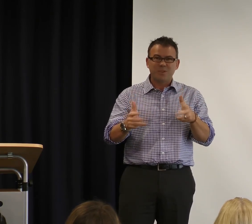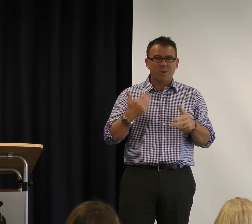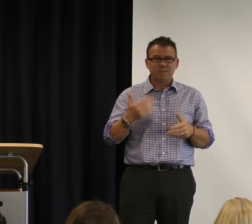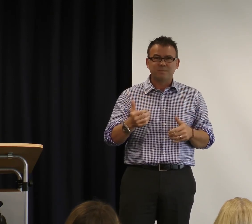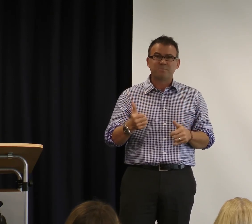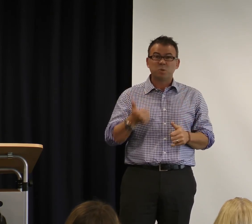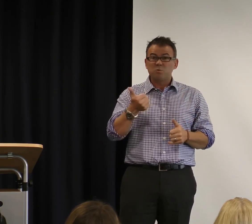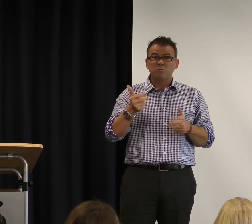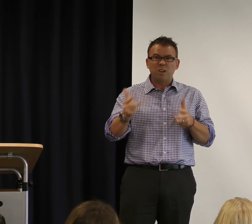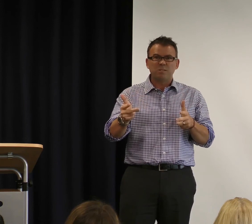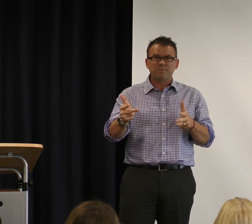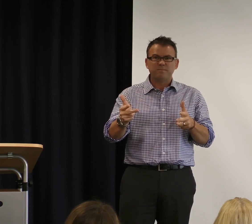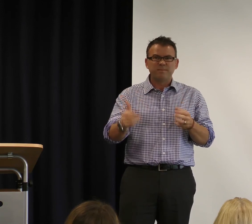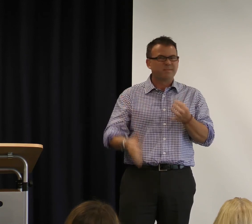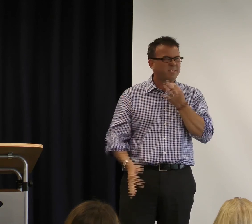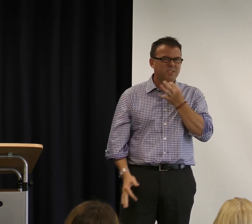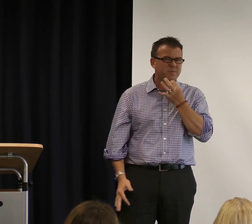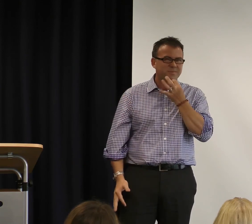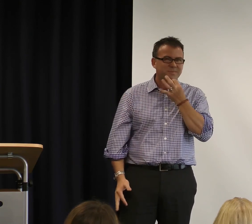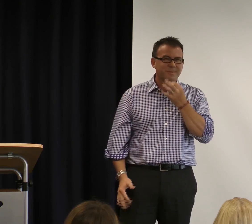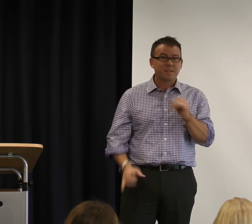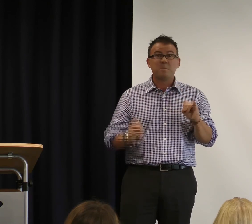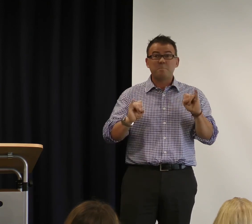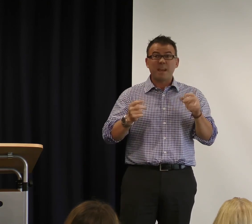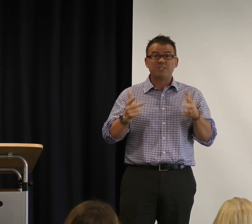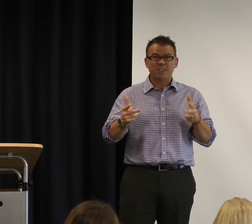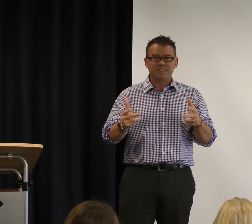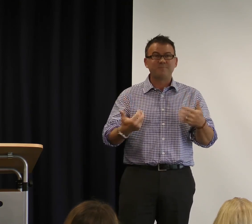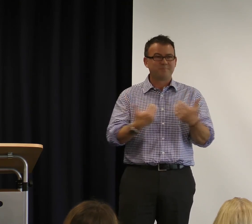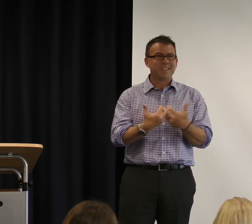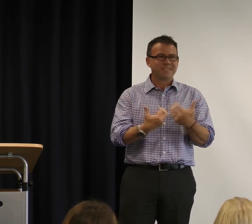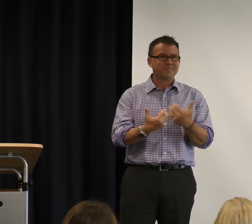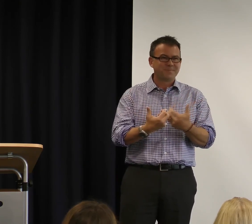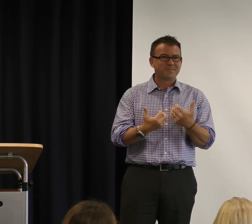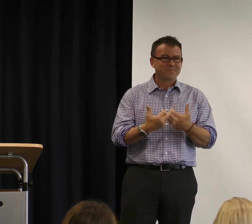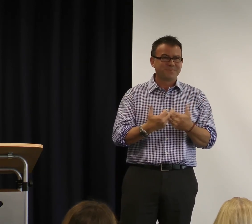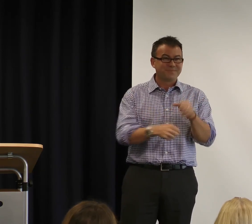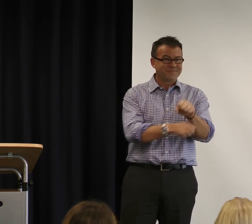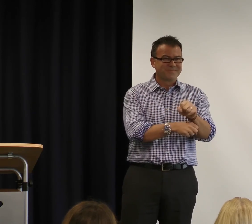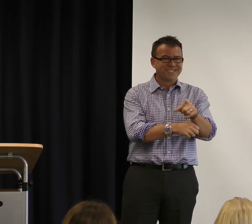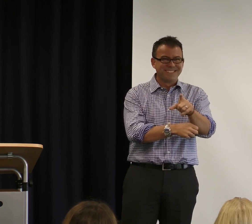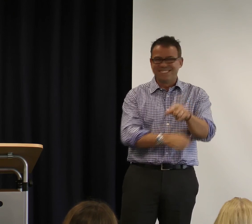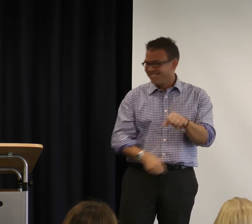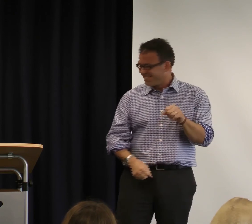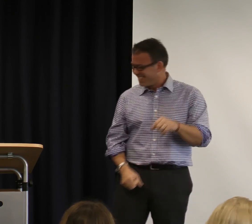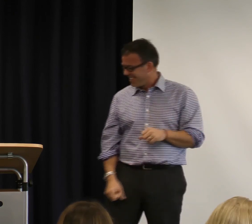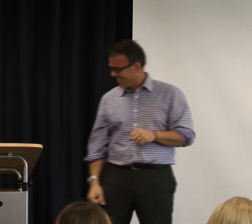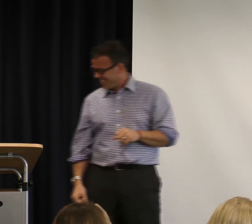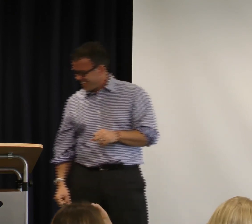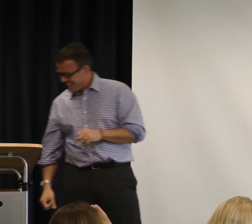well. Good jokes, few and far between. Bad jokes, lots. Some of you know my